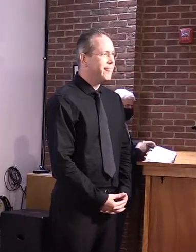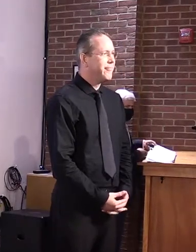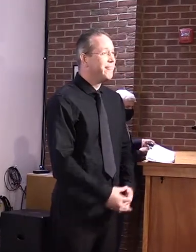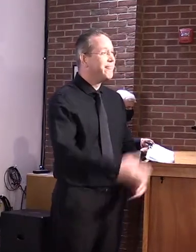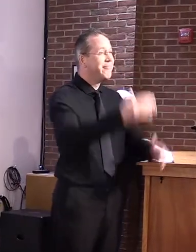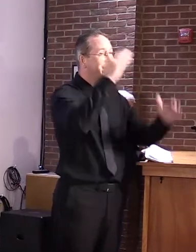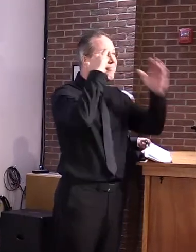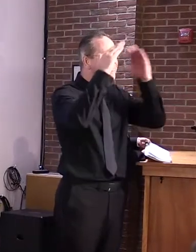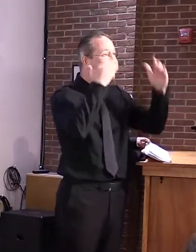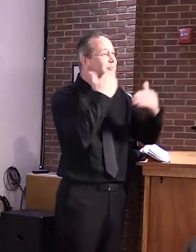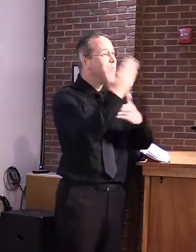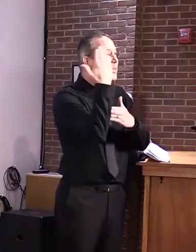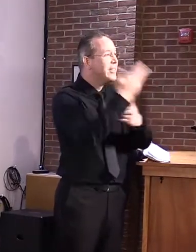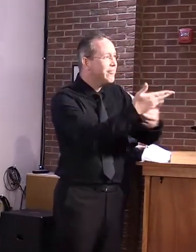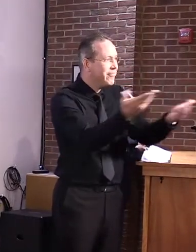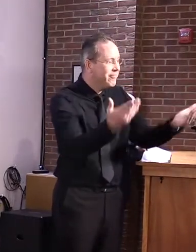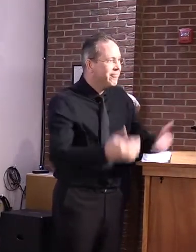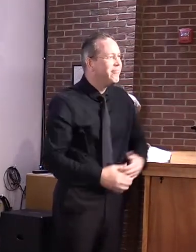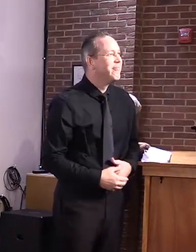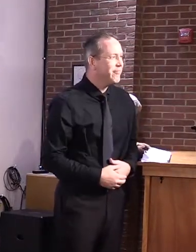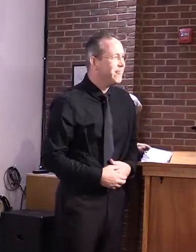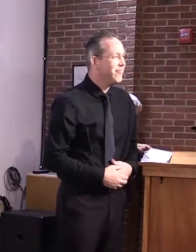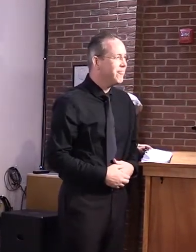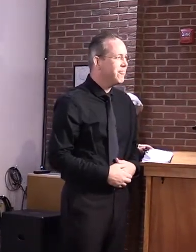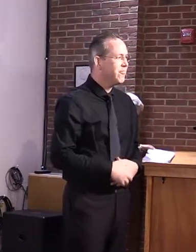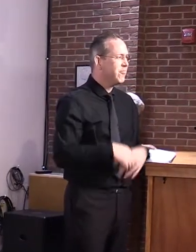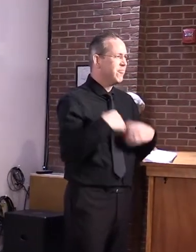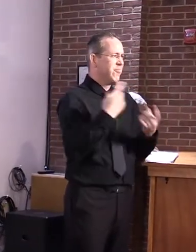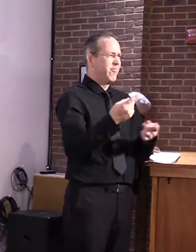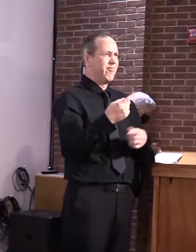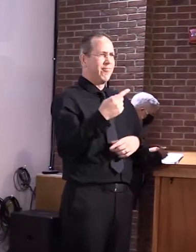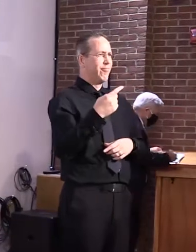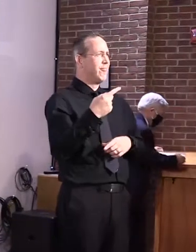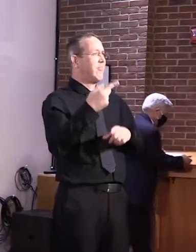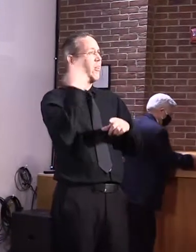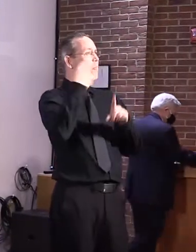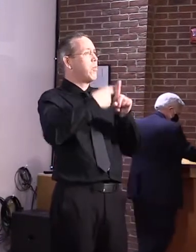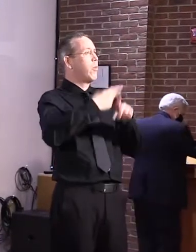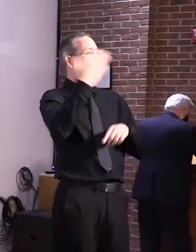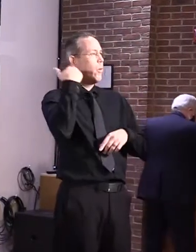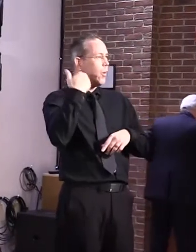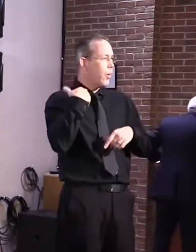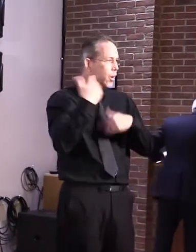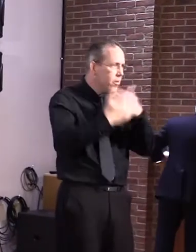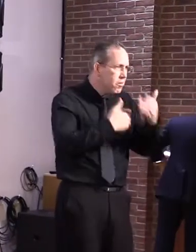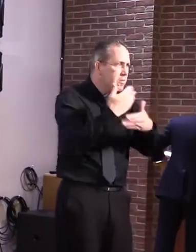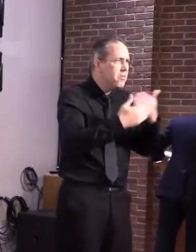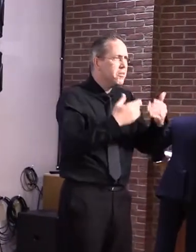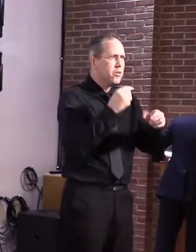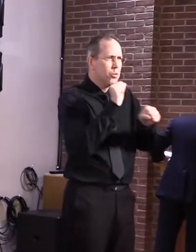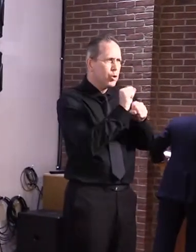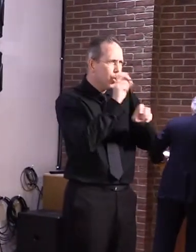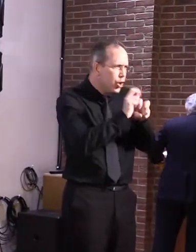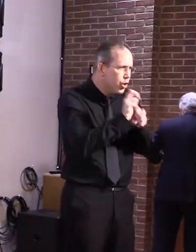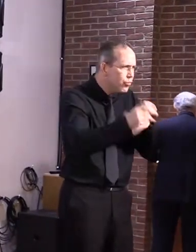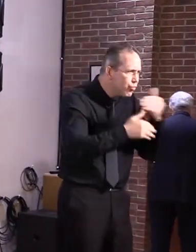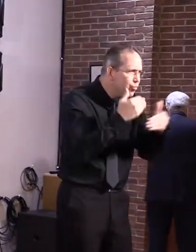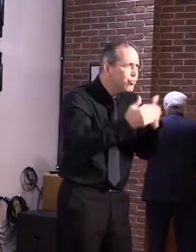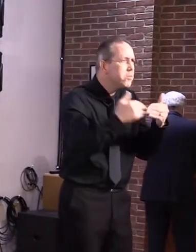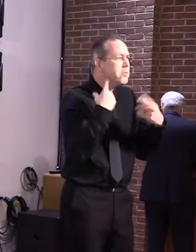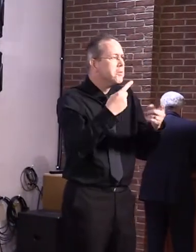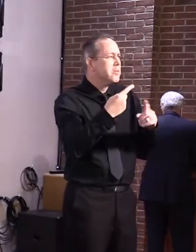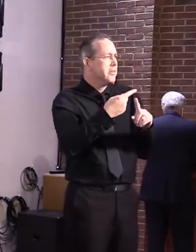Good morning, everyone. Last month, we announced we were working to ensure our pre-K through 12 schools could open in the